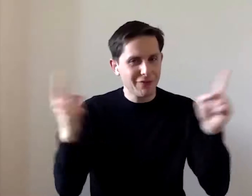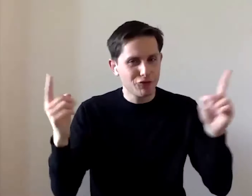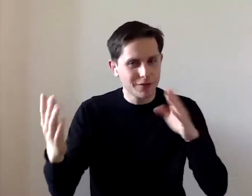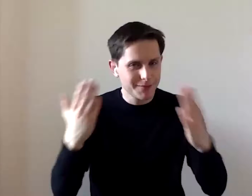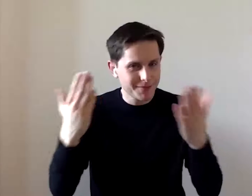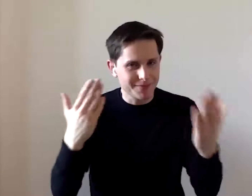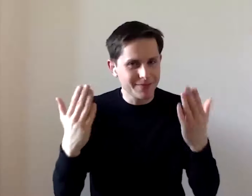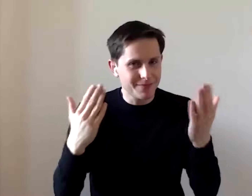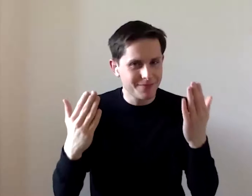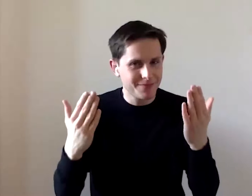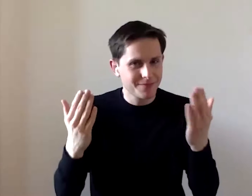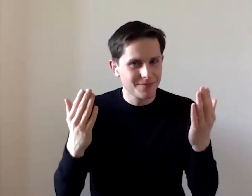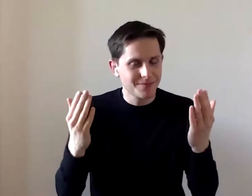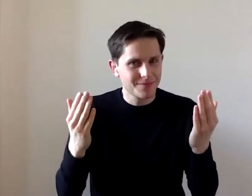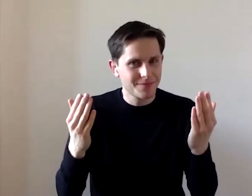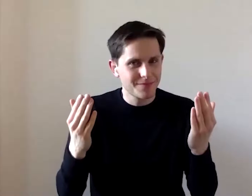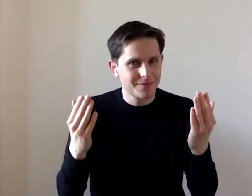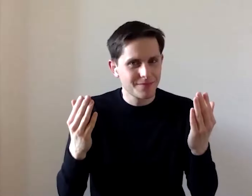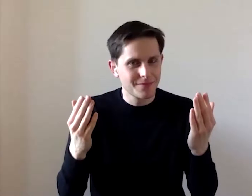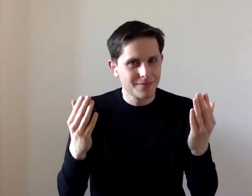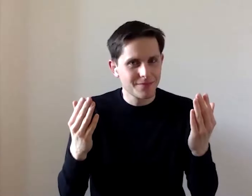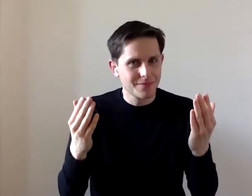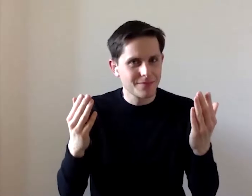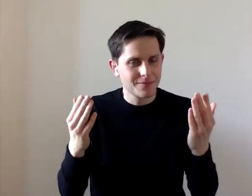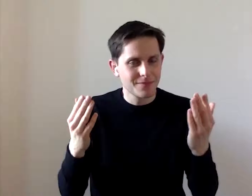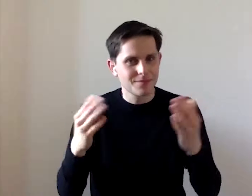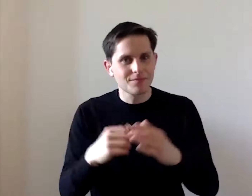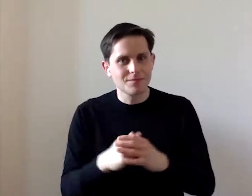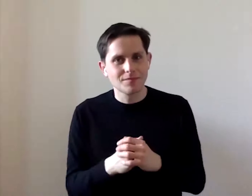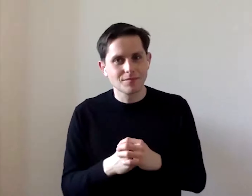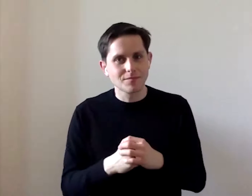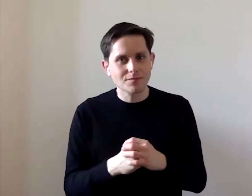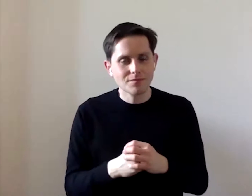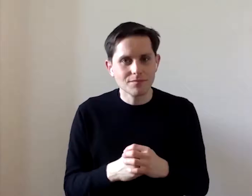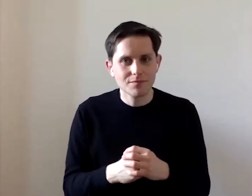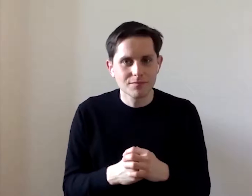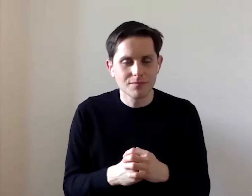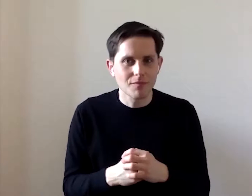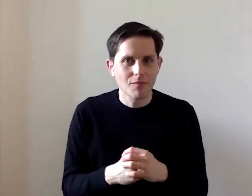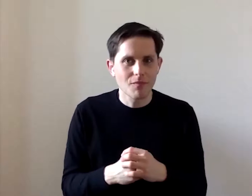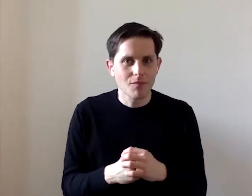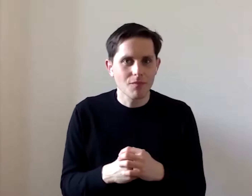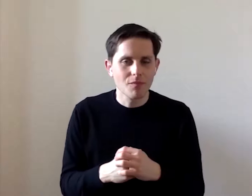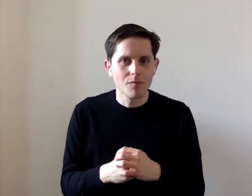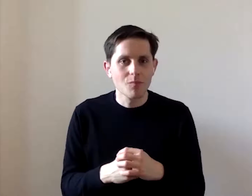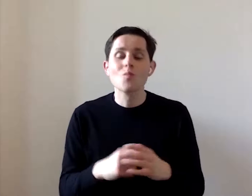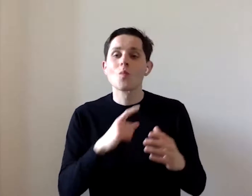the responsibility and who has the power. Because, you know, to some extent, I think we can say that, you know,